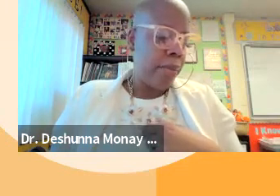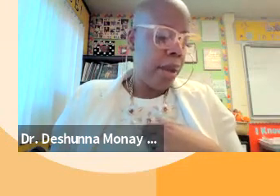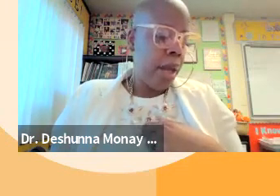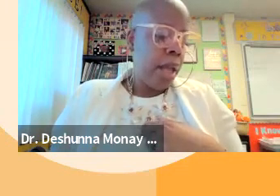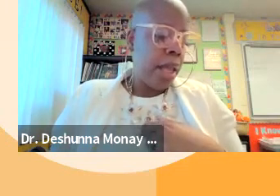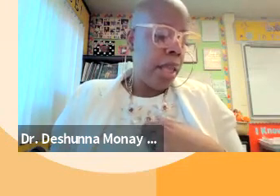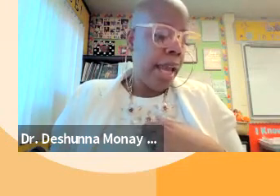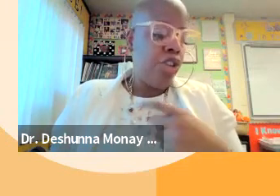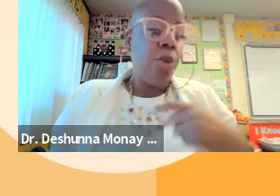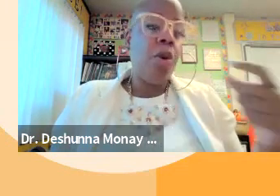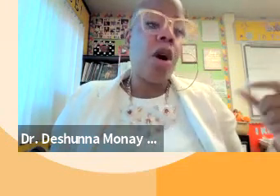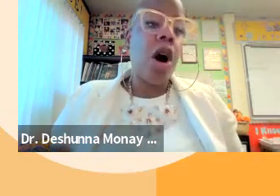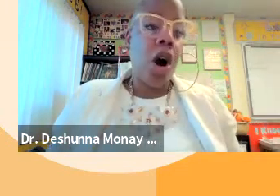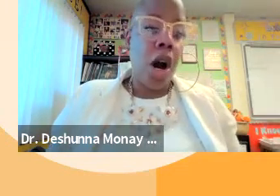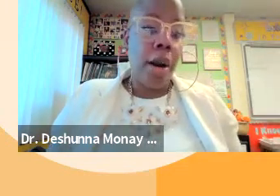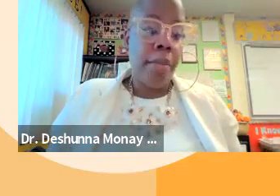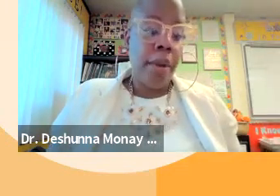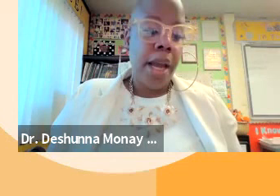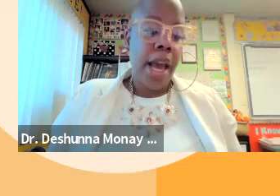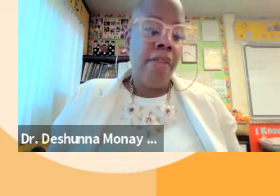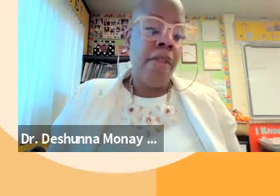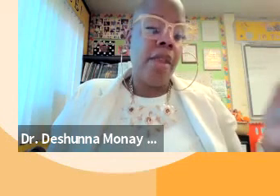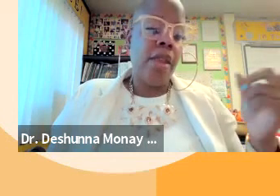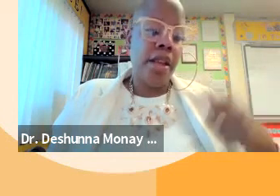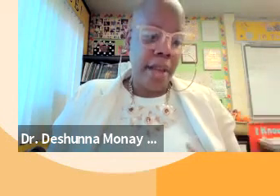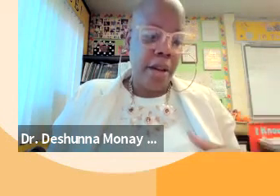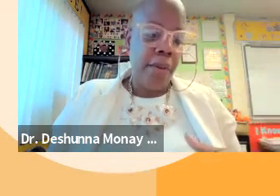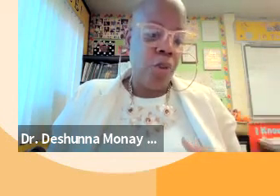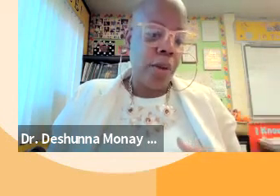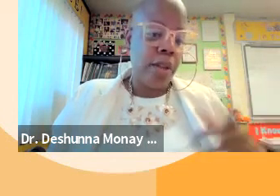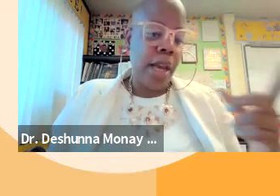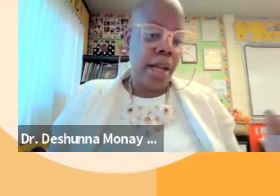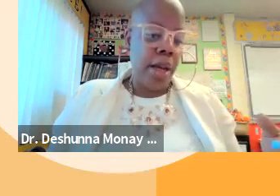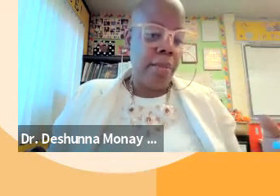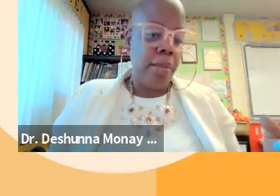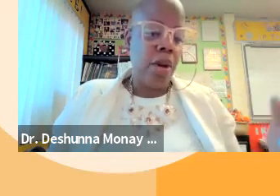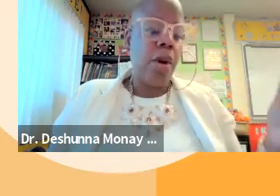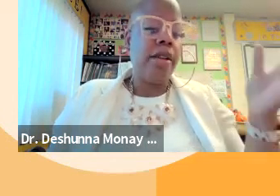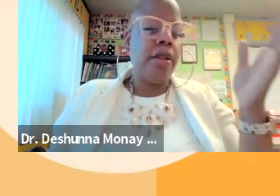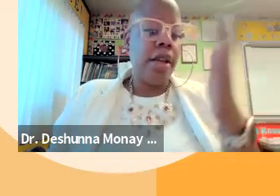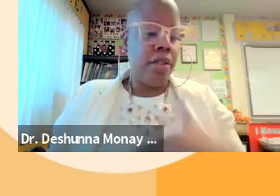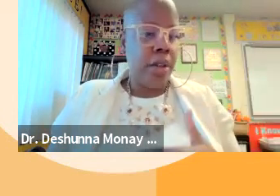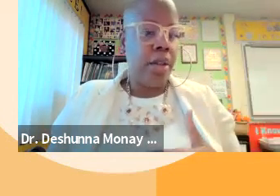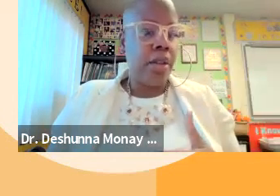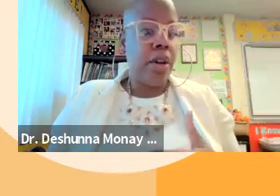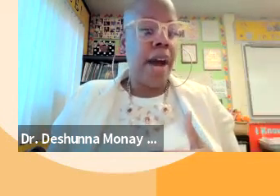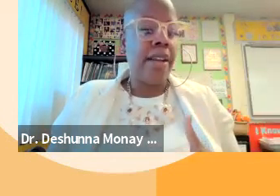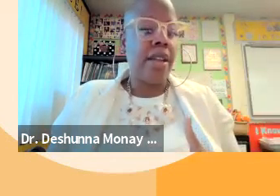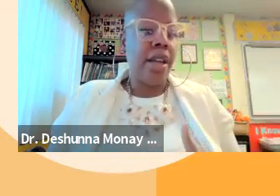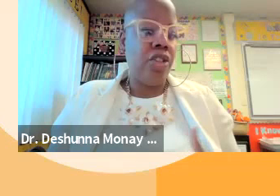have, they do more harm, and these individuals end up going